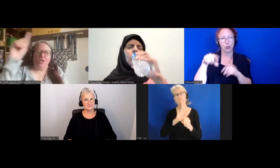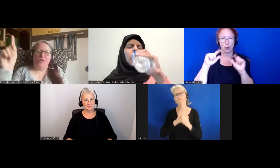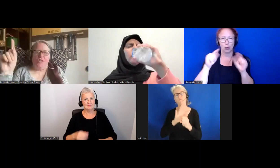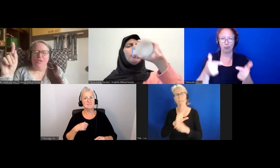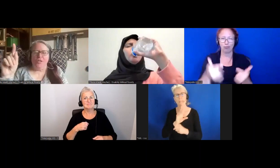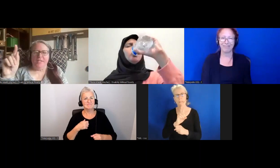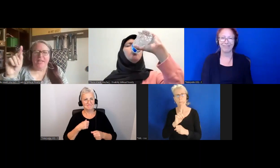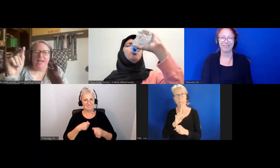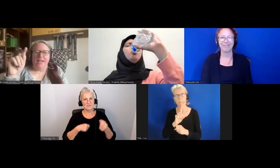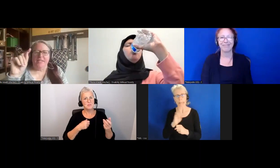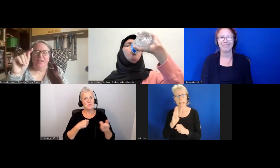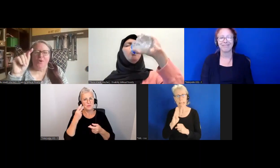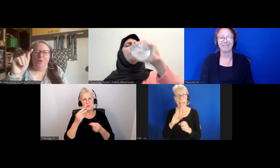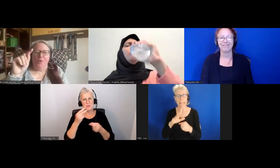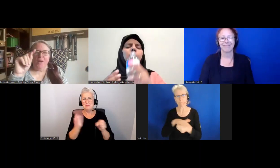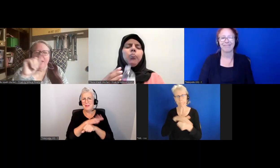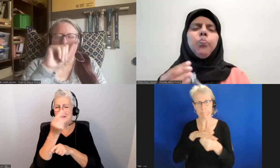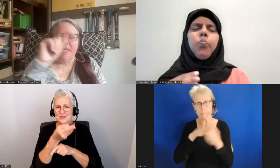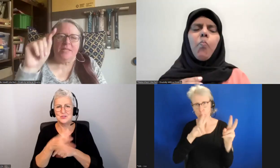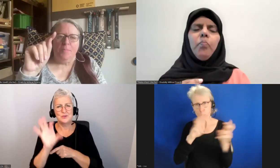that circle that says,